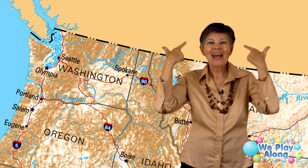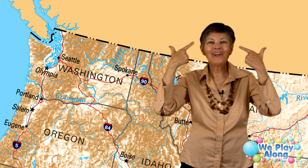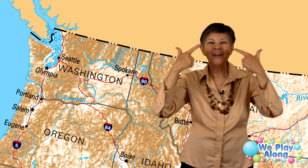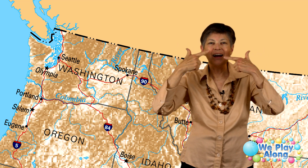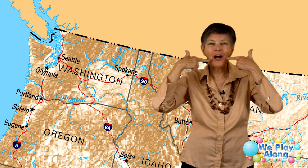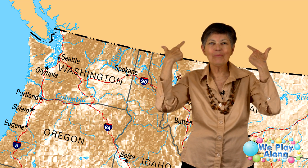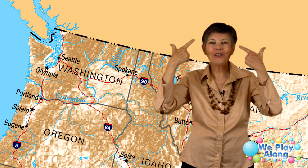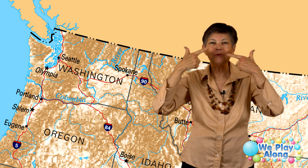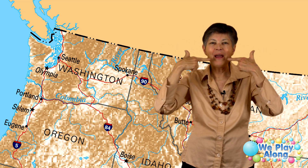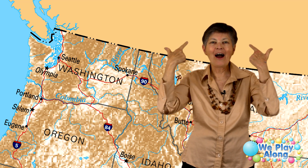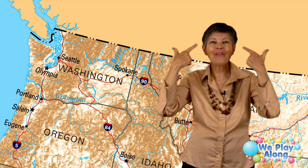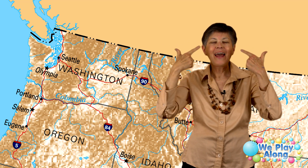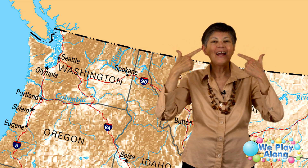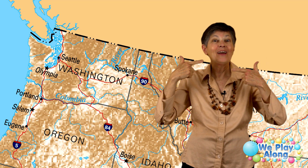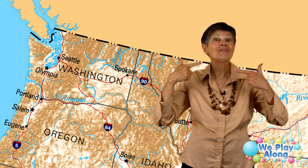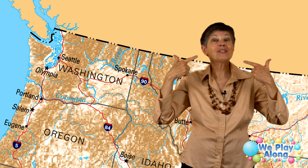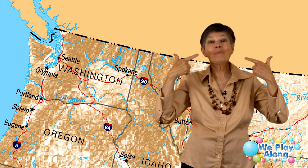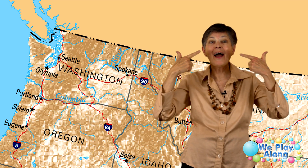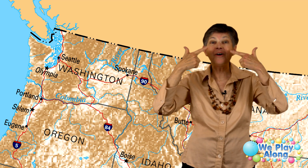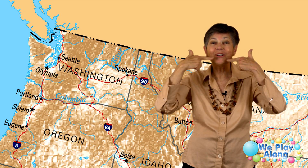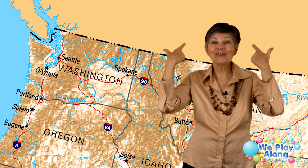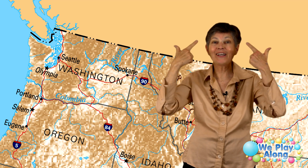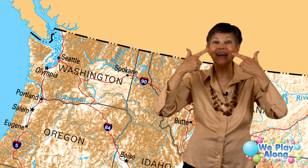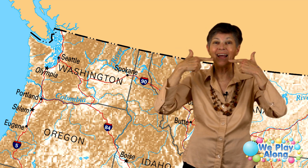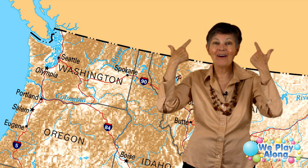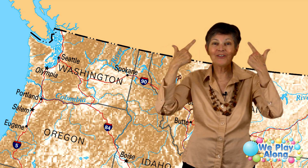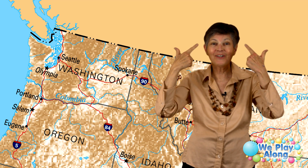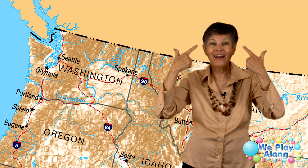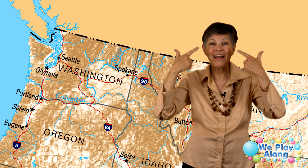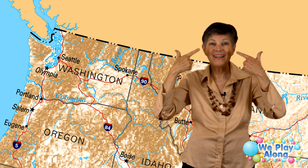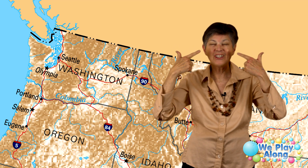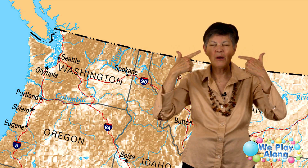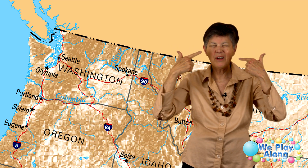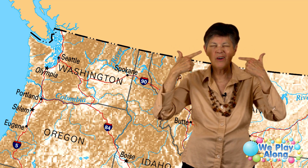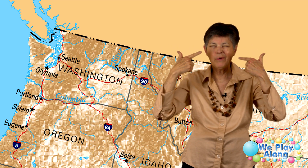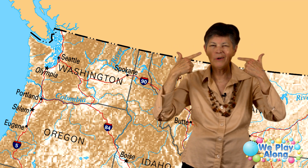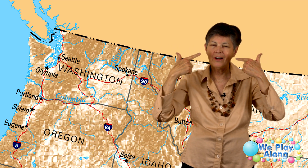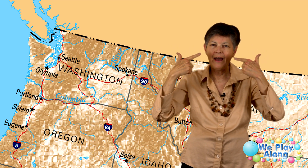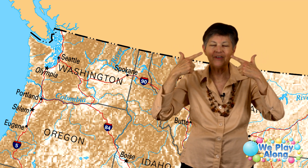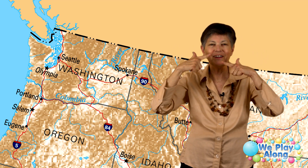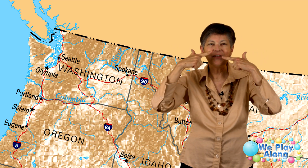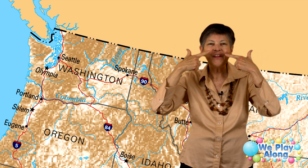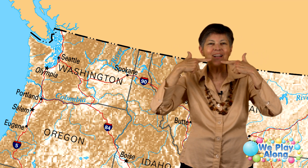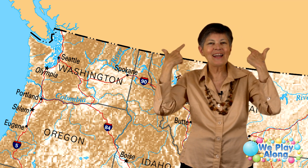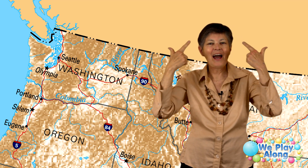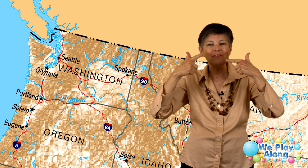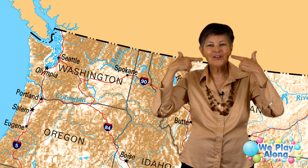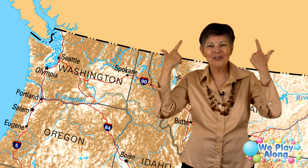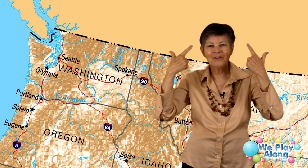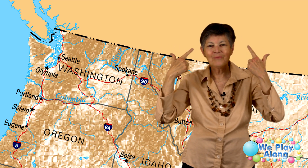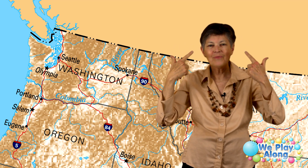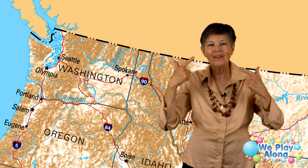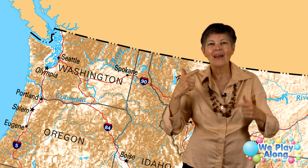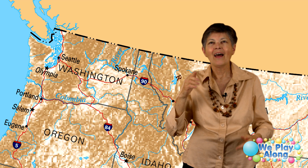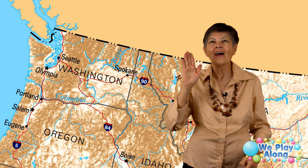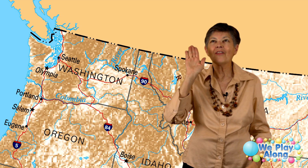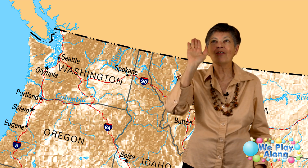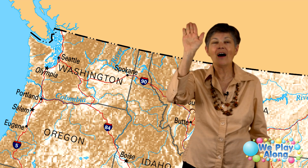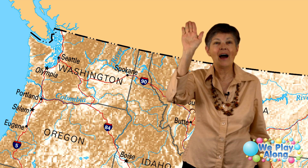and up at your mouth. And you have to smile when you sign laughter, okay? Because you can't be grumpy when you're laughing. Laughter,